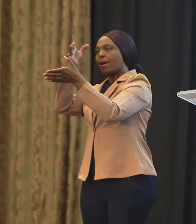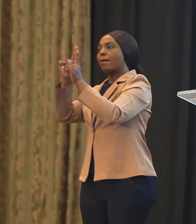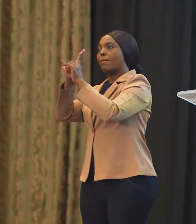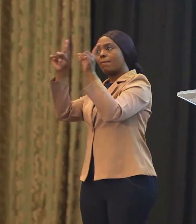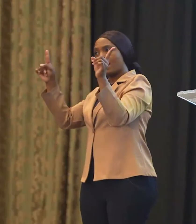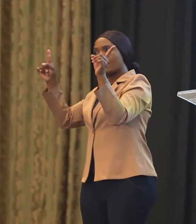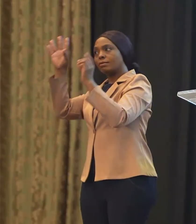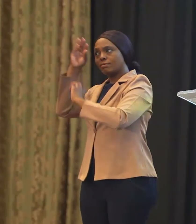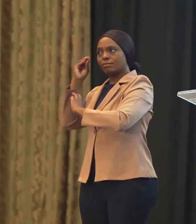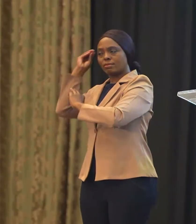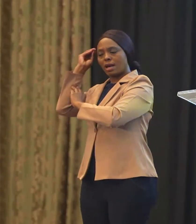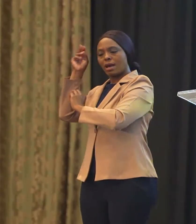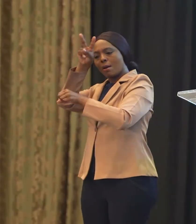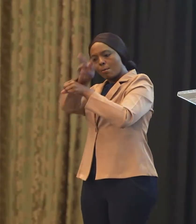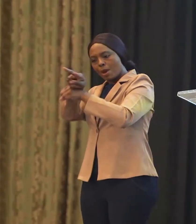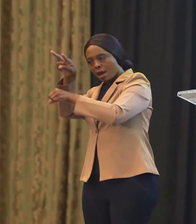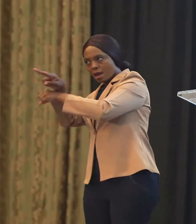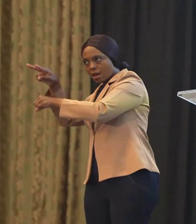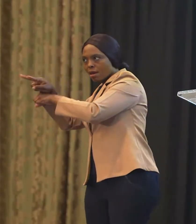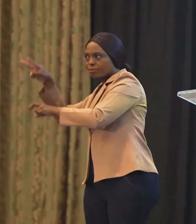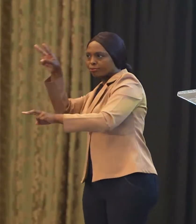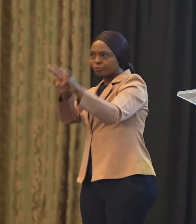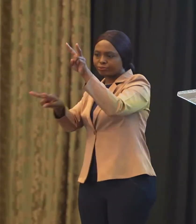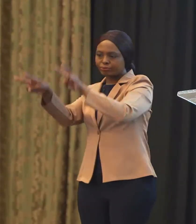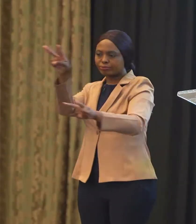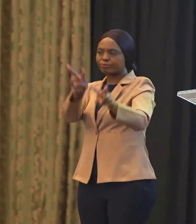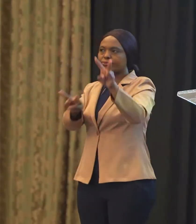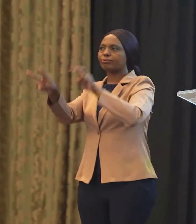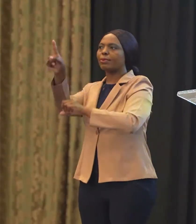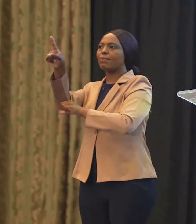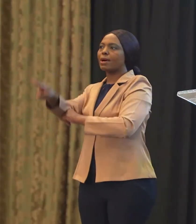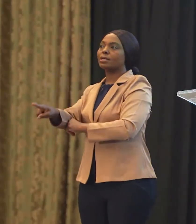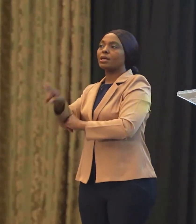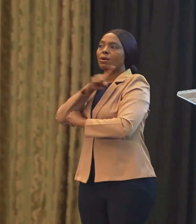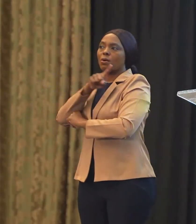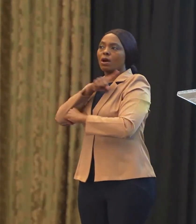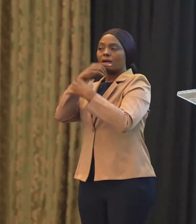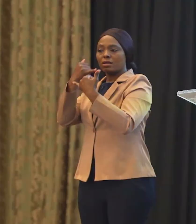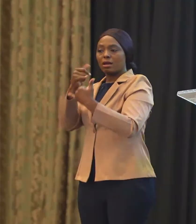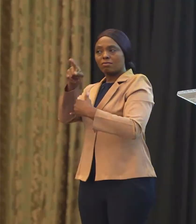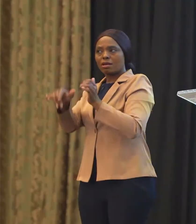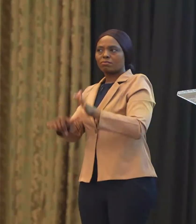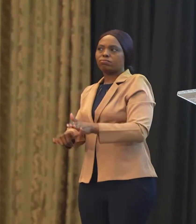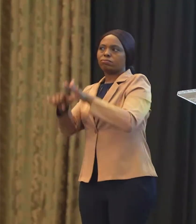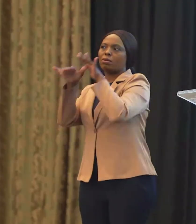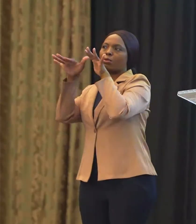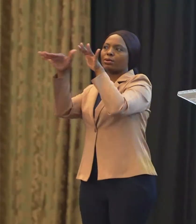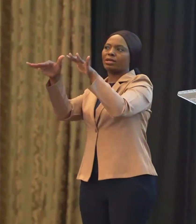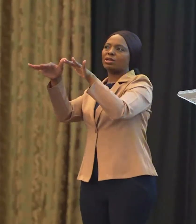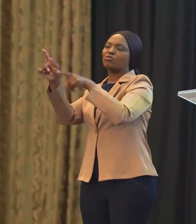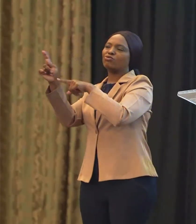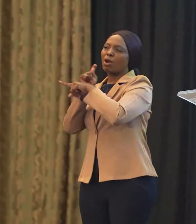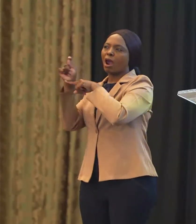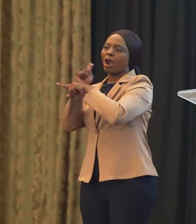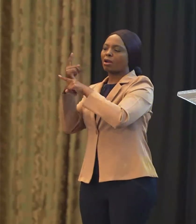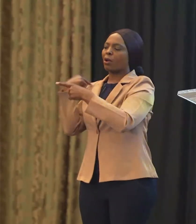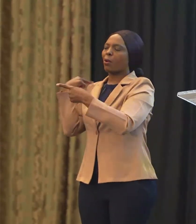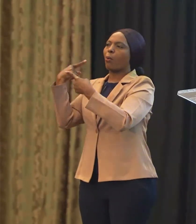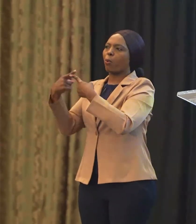as it has been mentioned that key population sensitization training has been provided for years and years